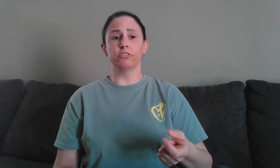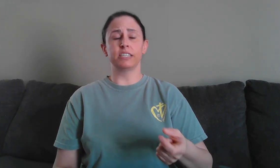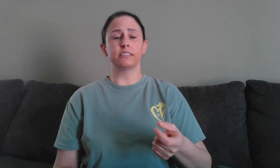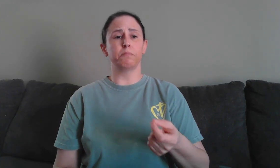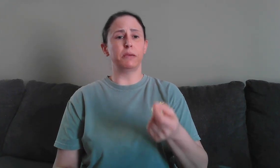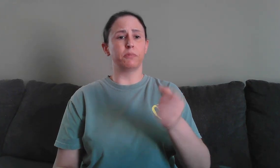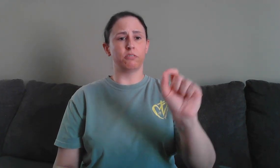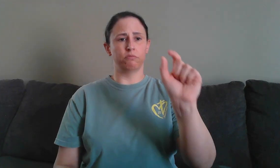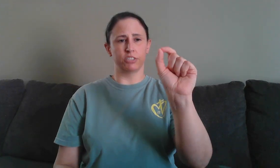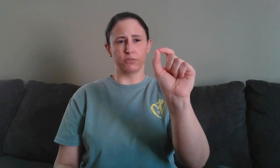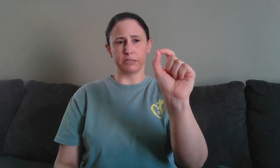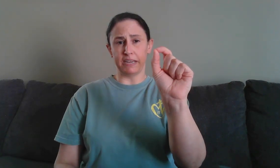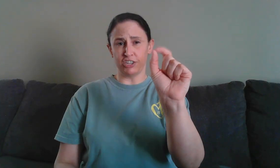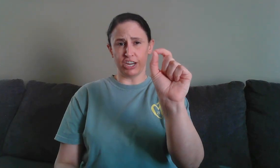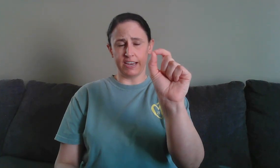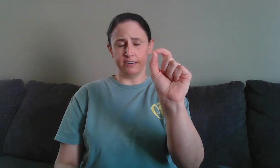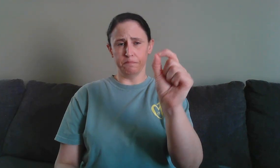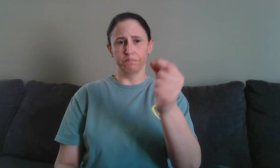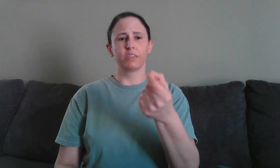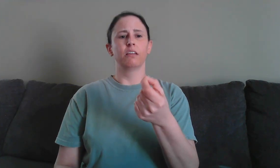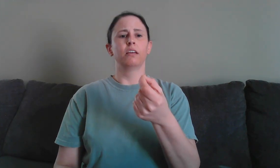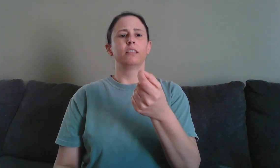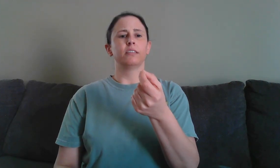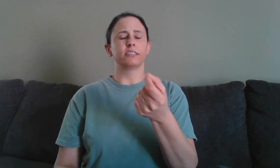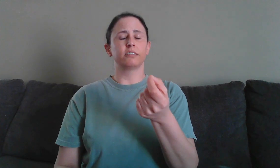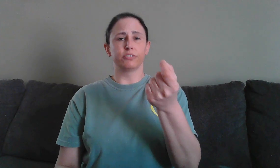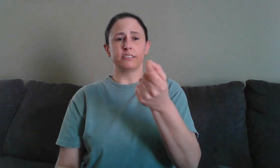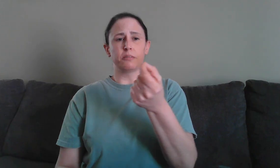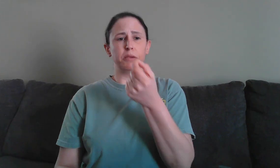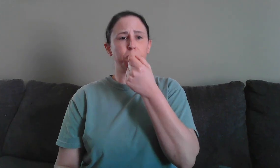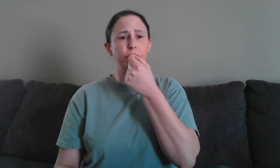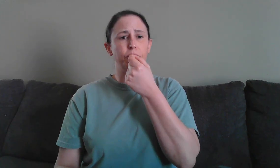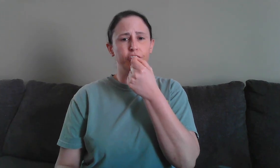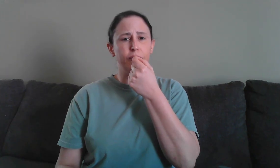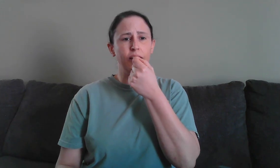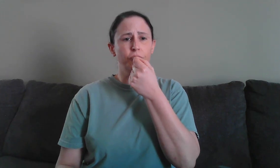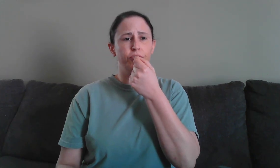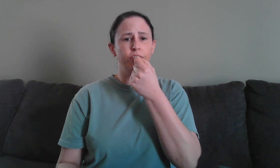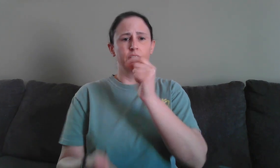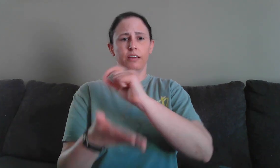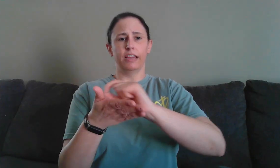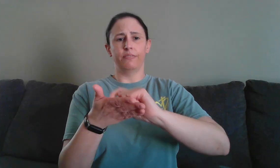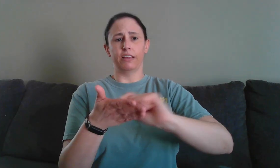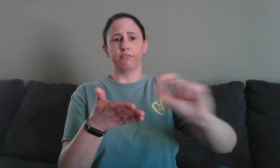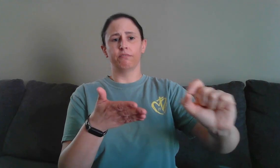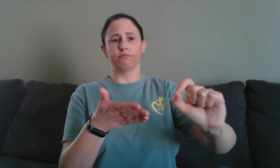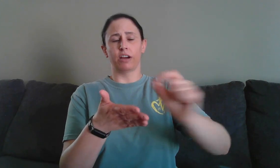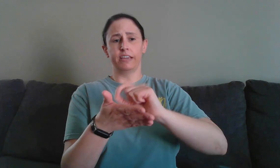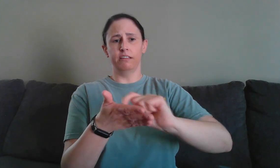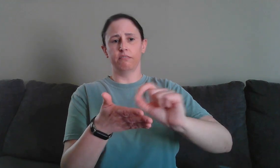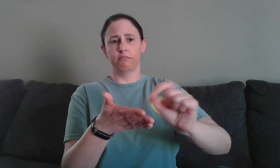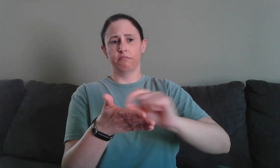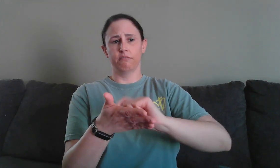see some people, so it's a pinching hand. You'll see some people put it at their mouth and then write.